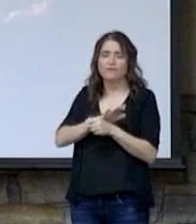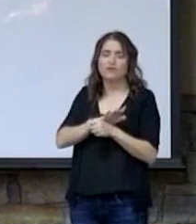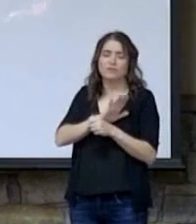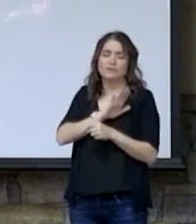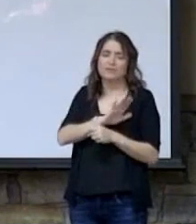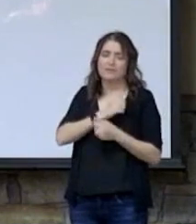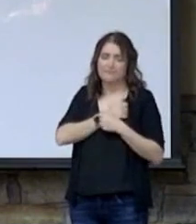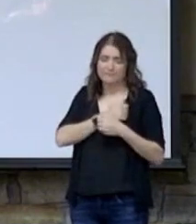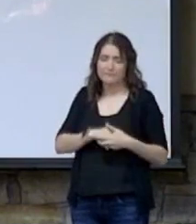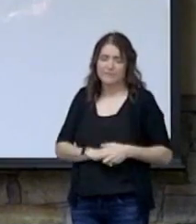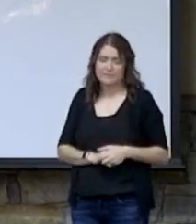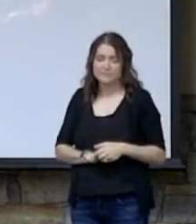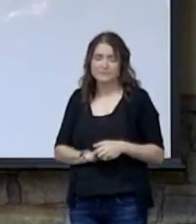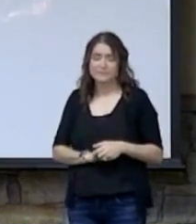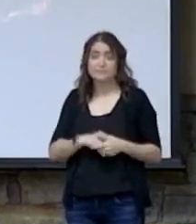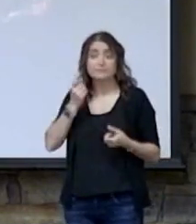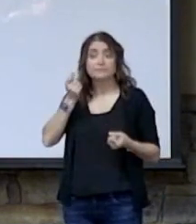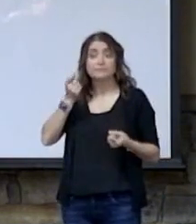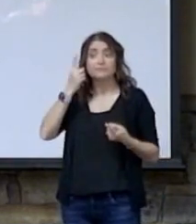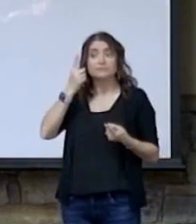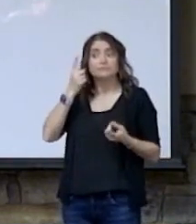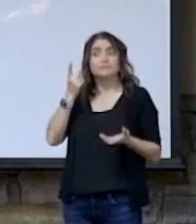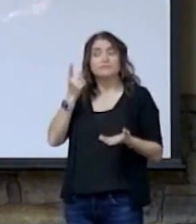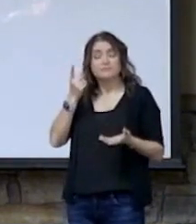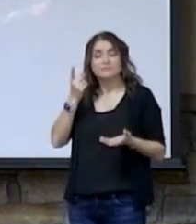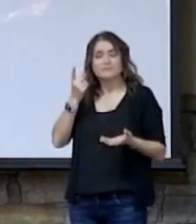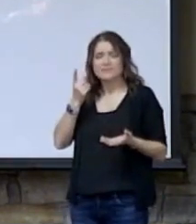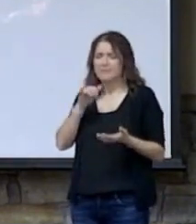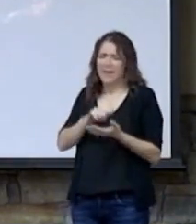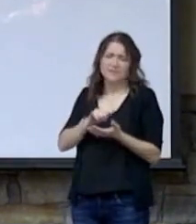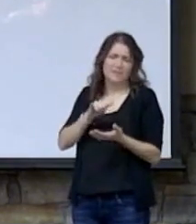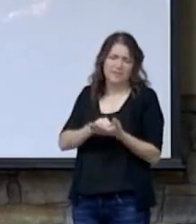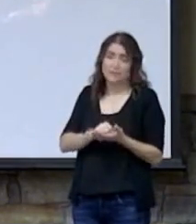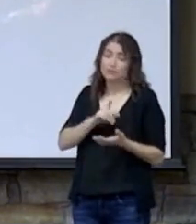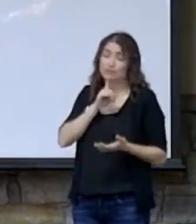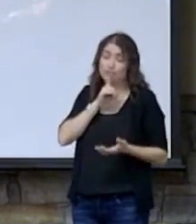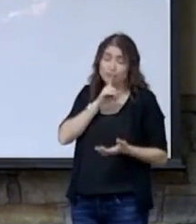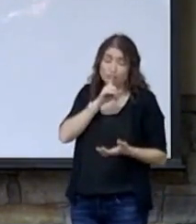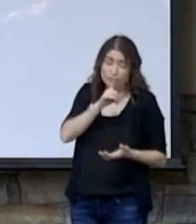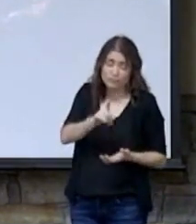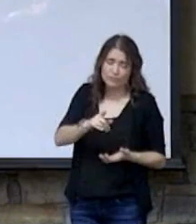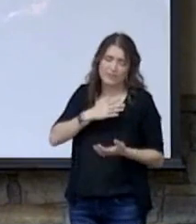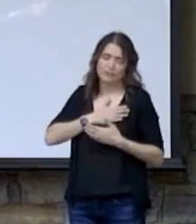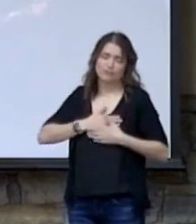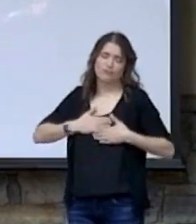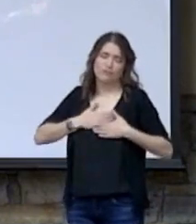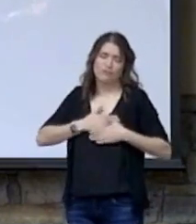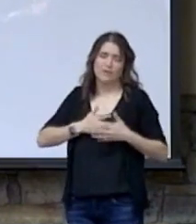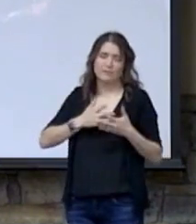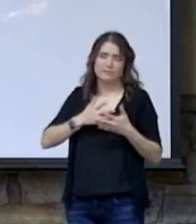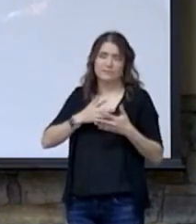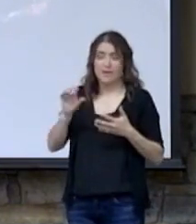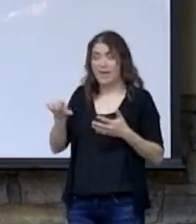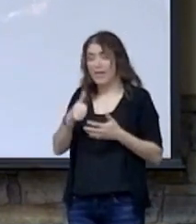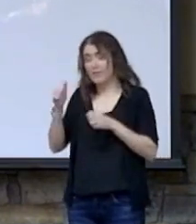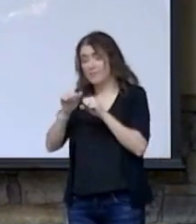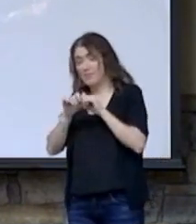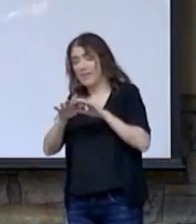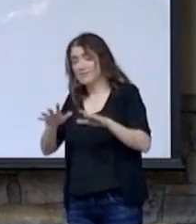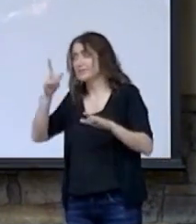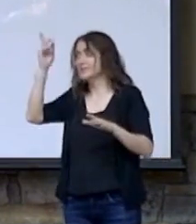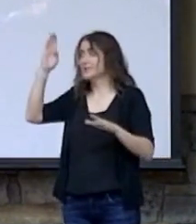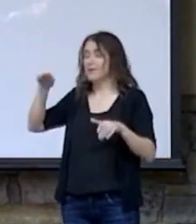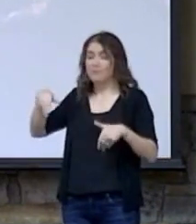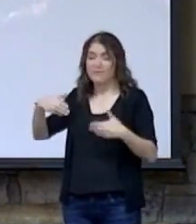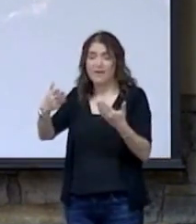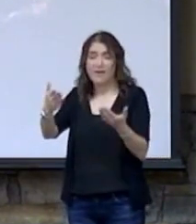him. And you see, really, it's impossible to truly enjoy every other blessing that God might provide